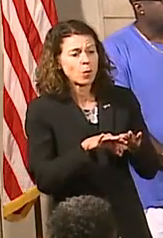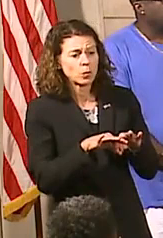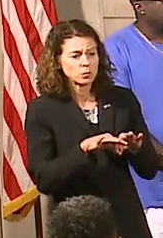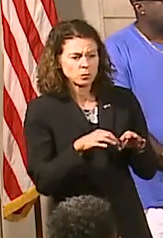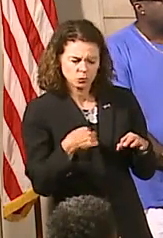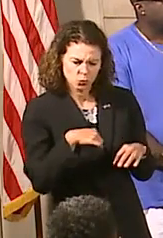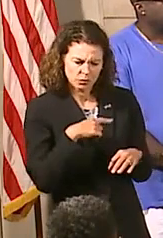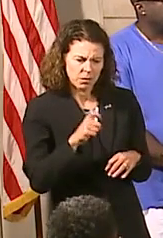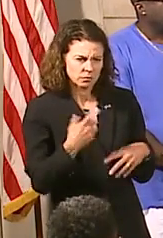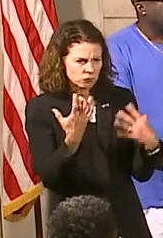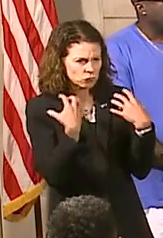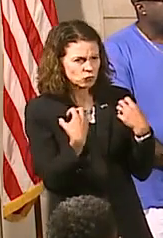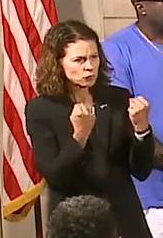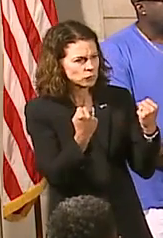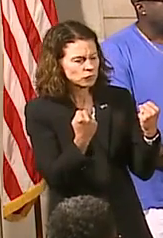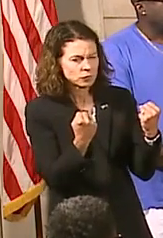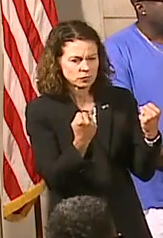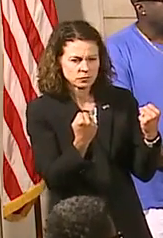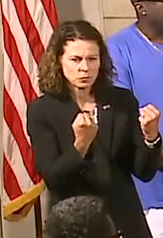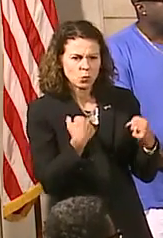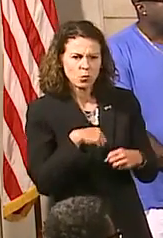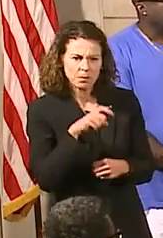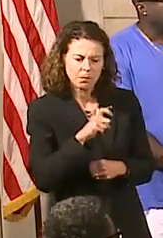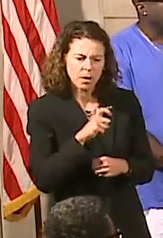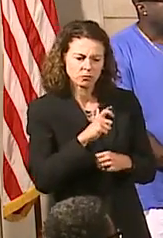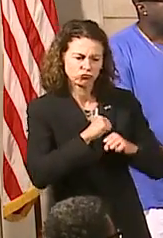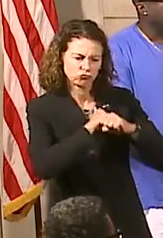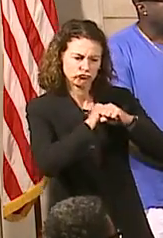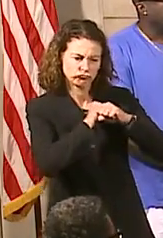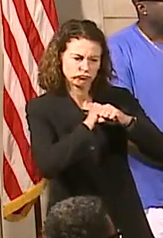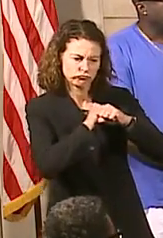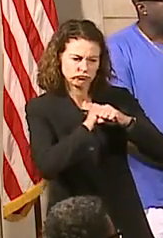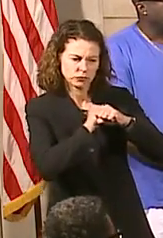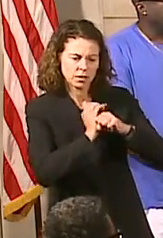more courage to stand up for the great Nebraska values. So.